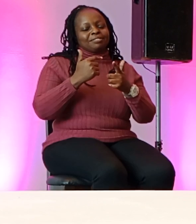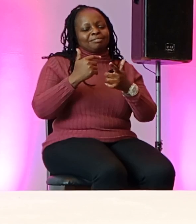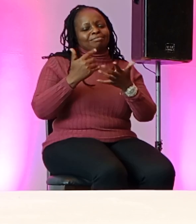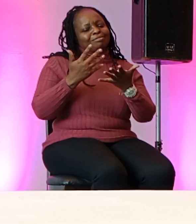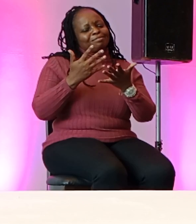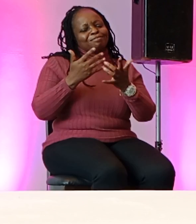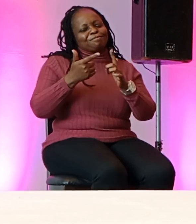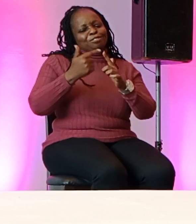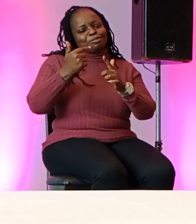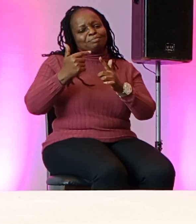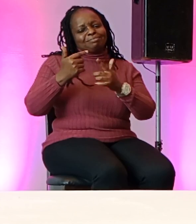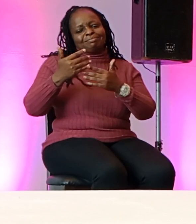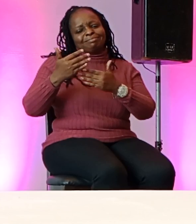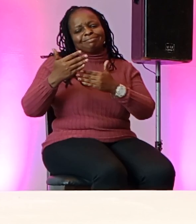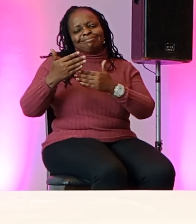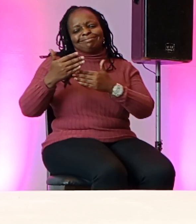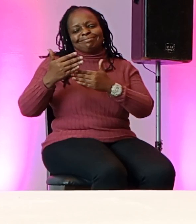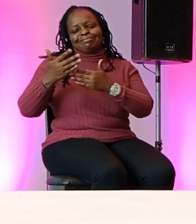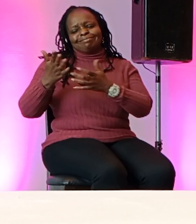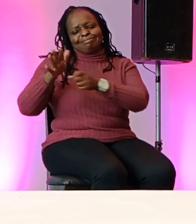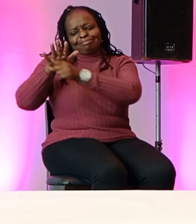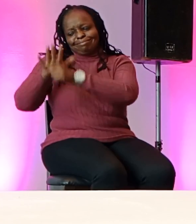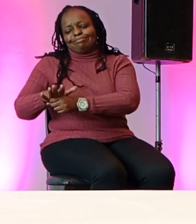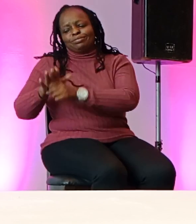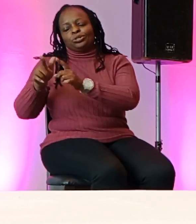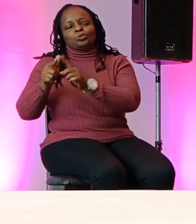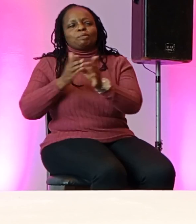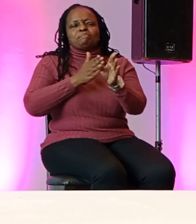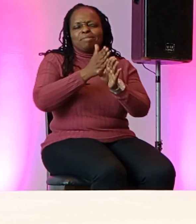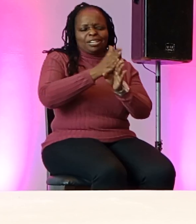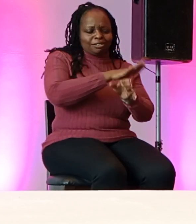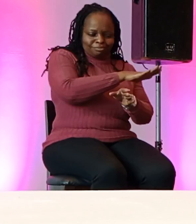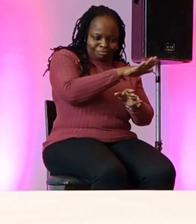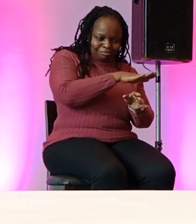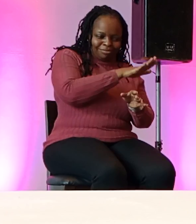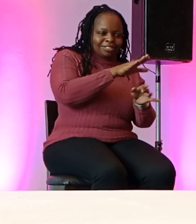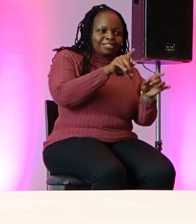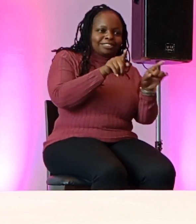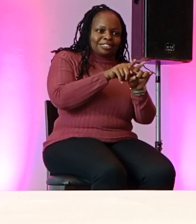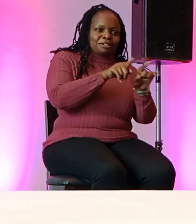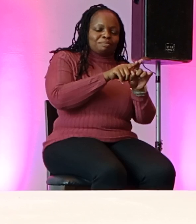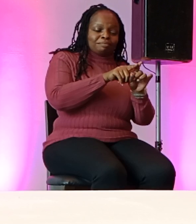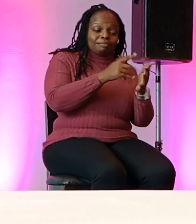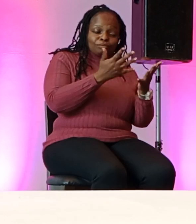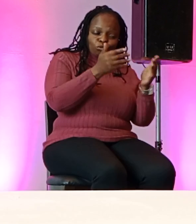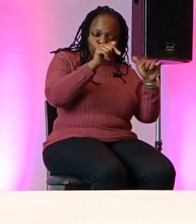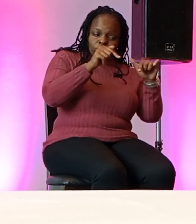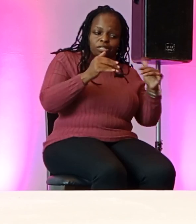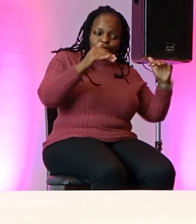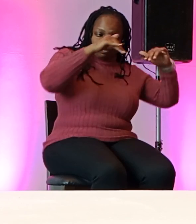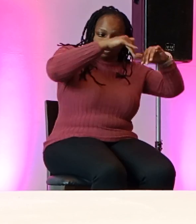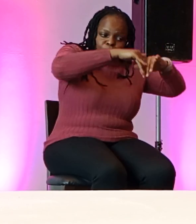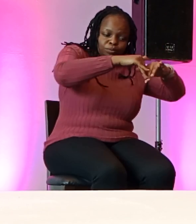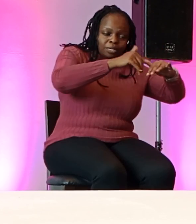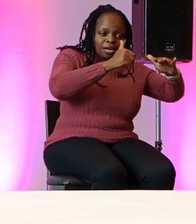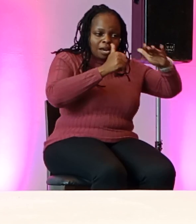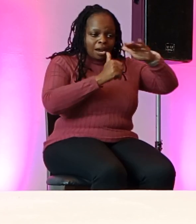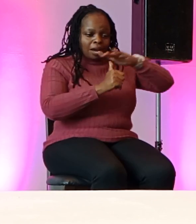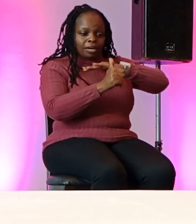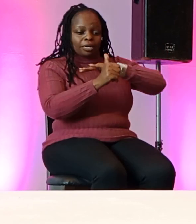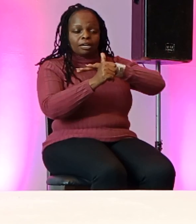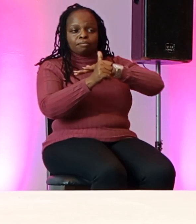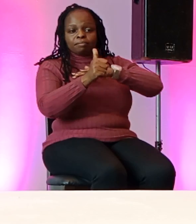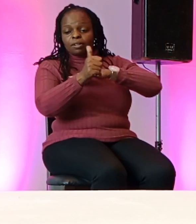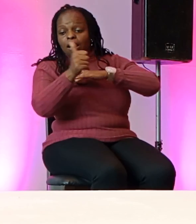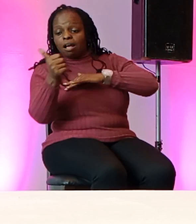Kenya's Transformation. Today we gather here under the shadow of those who have come